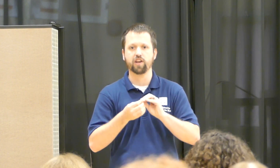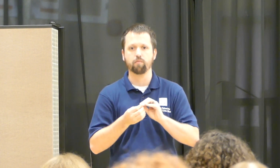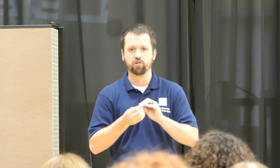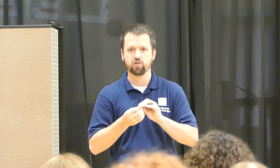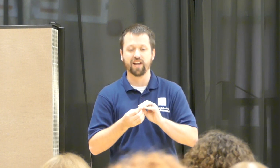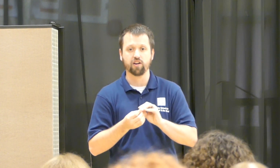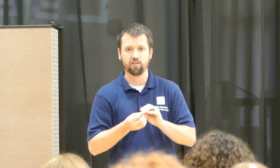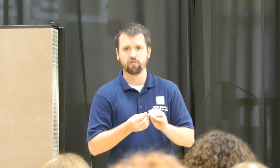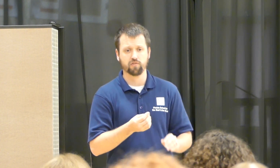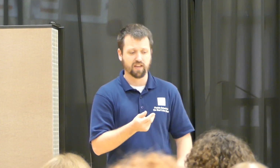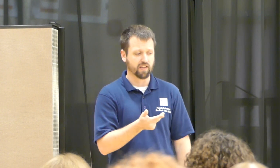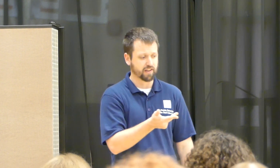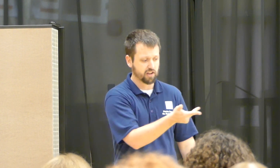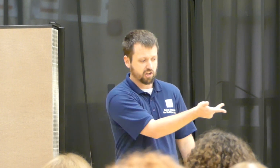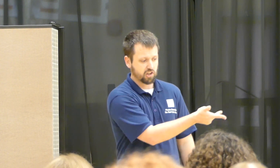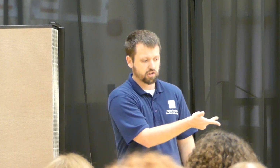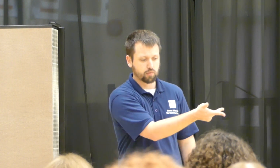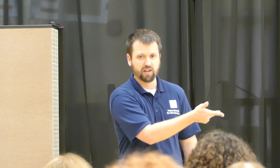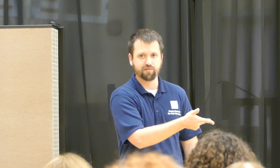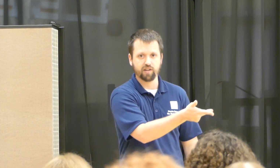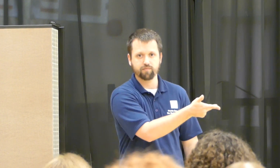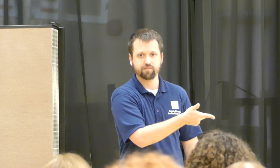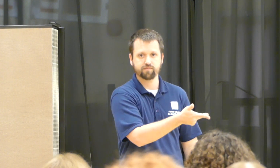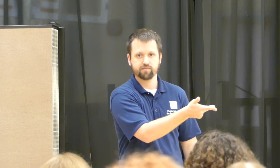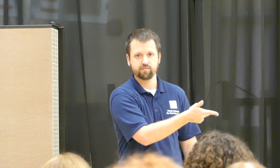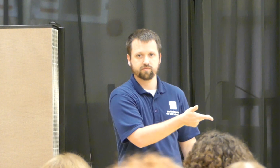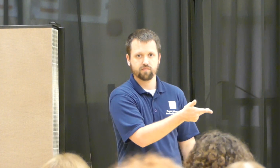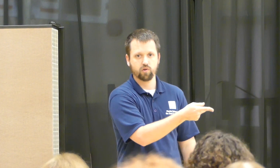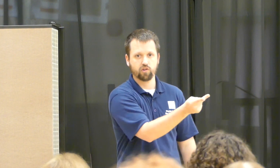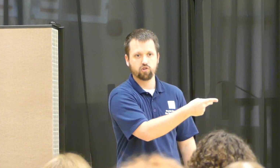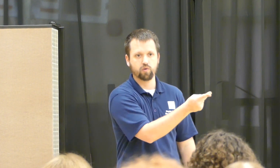number. So I can also say like the 3 of them or the 2 of them.